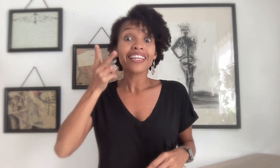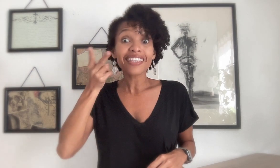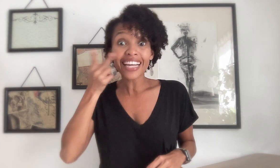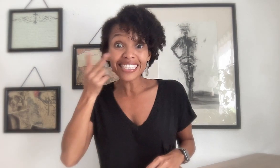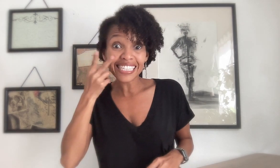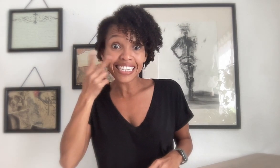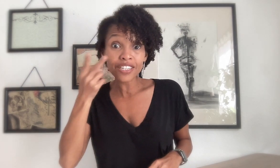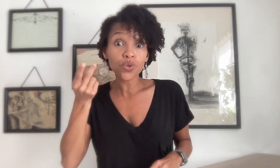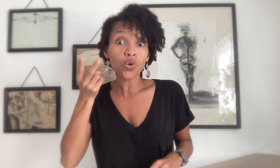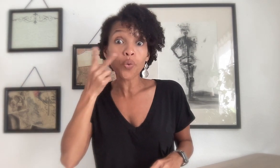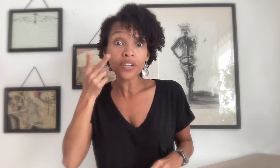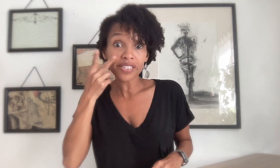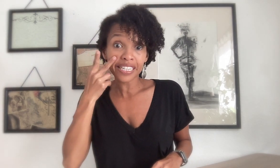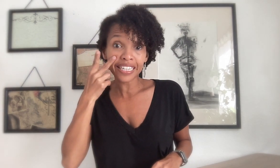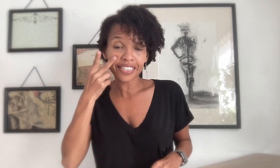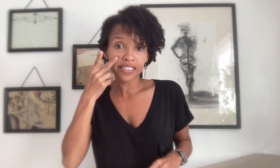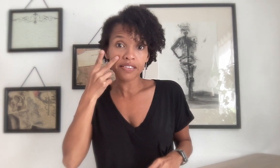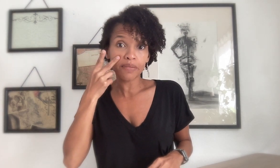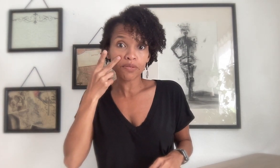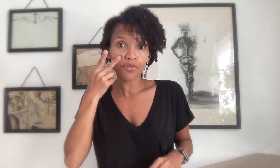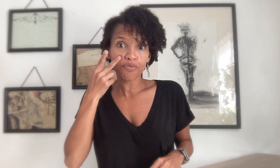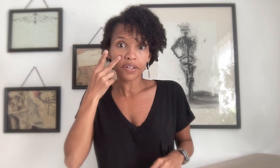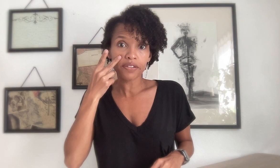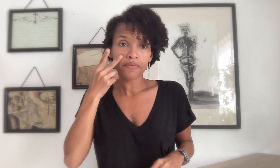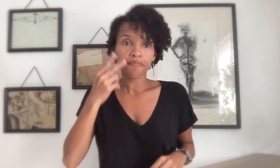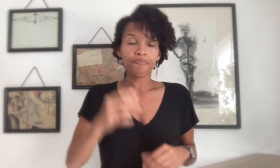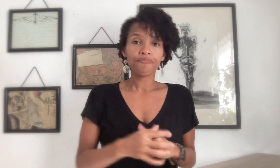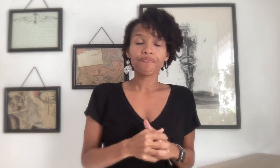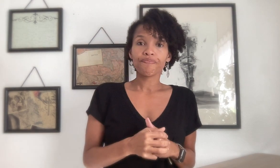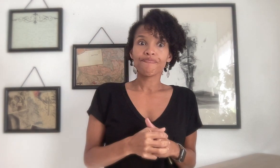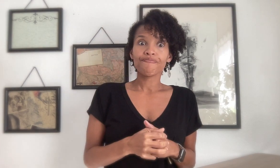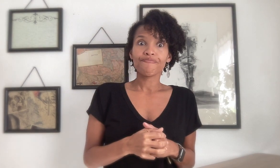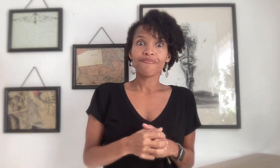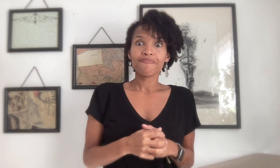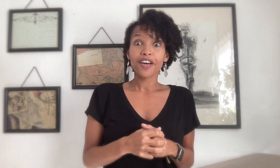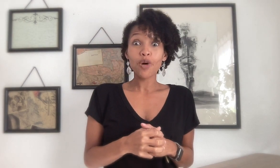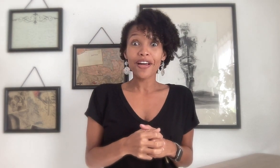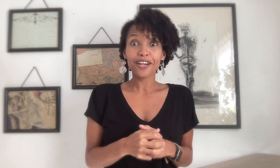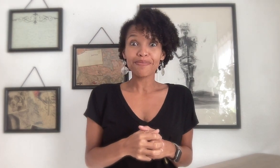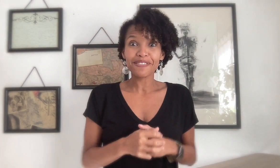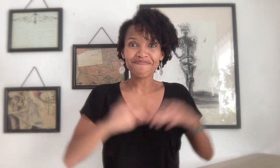let's see or we'll see is the double movement. I hope that helped.